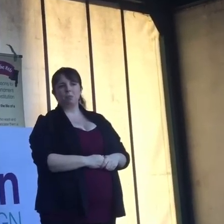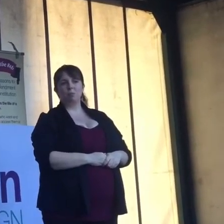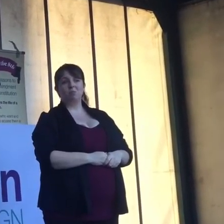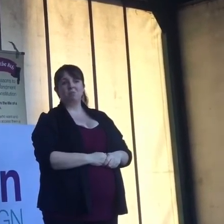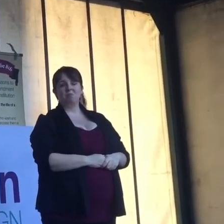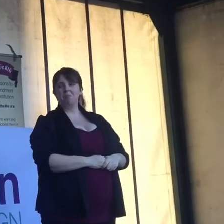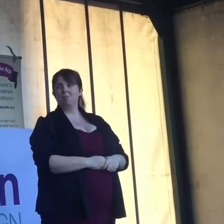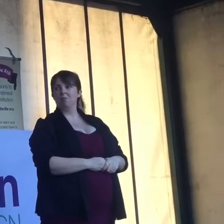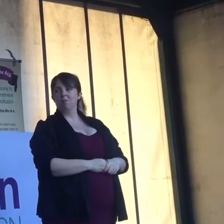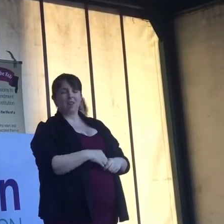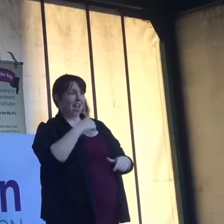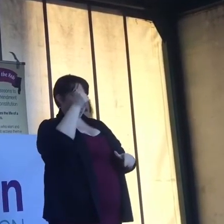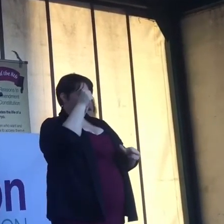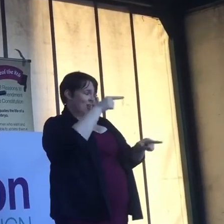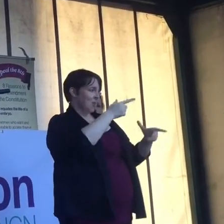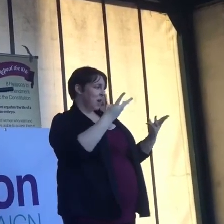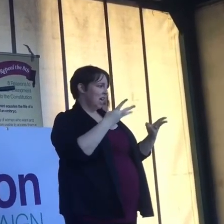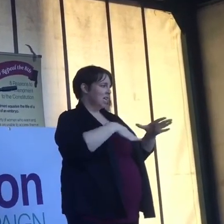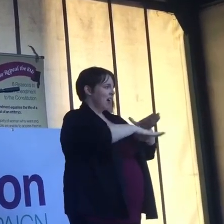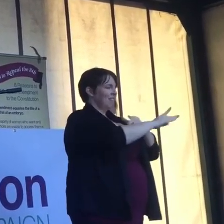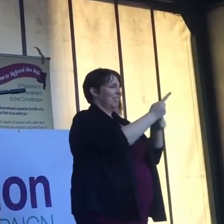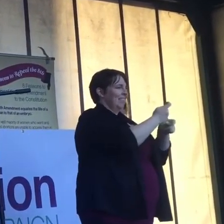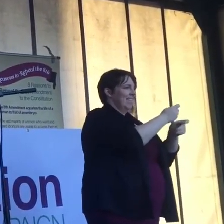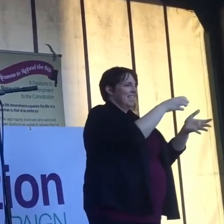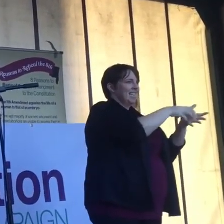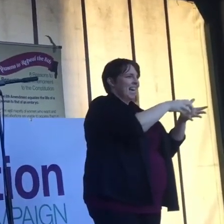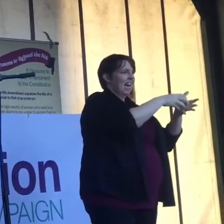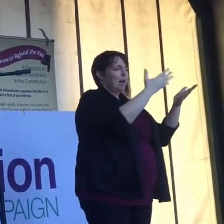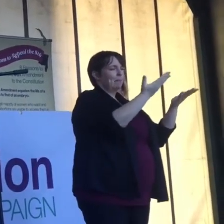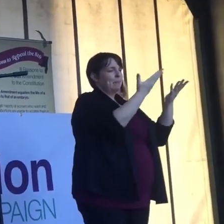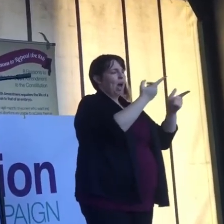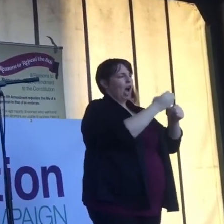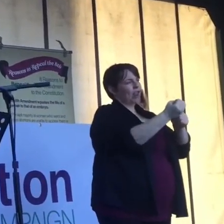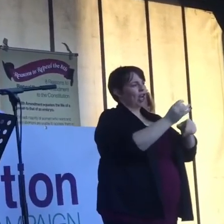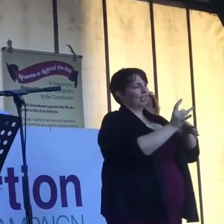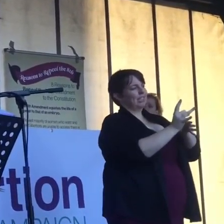I know yous are dying to get tea and cake and other beverages.